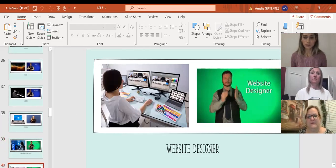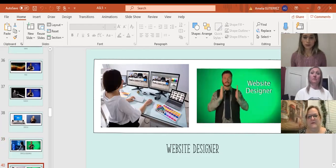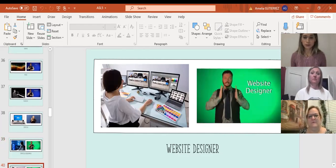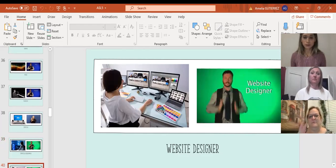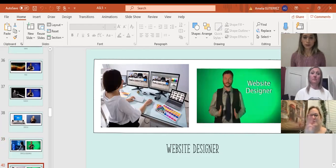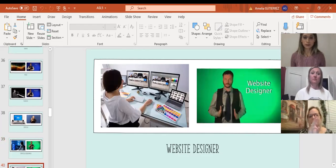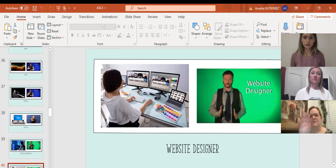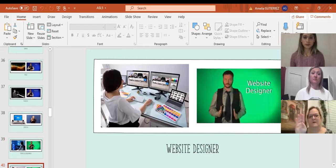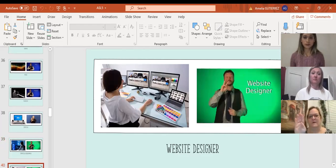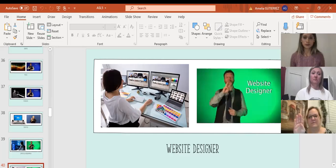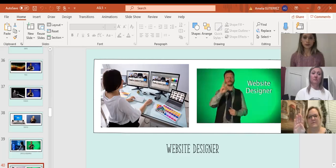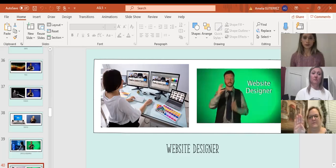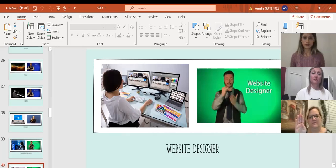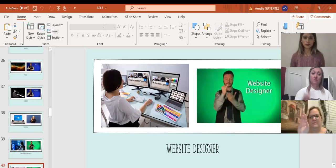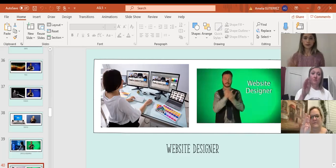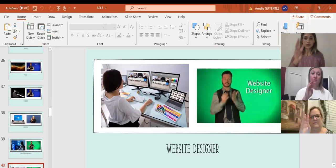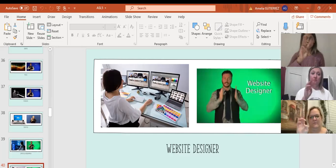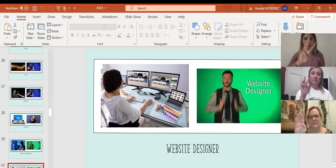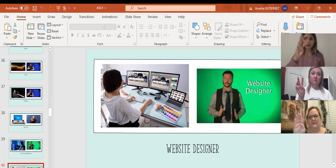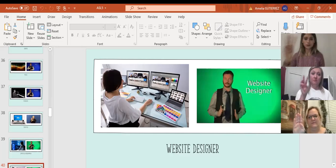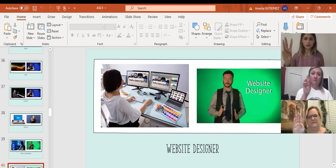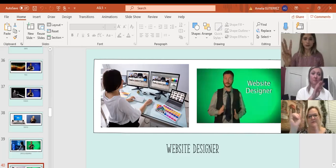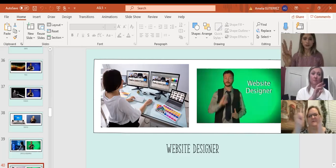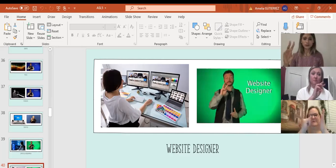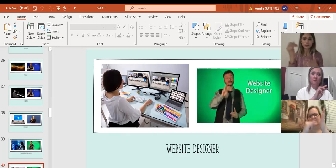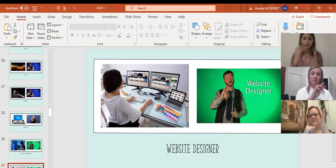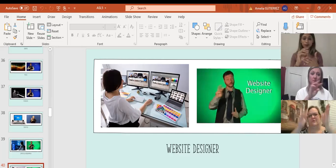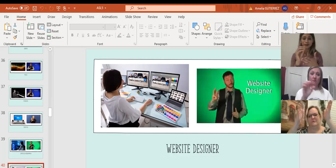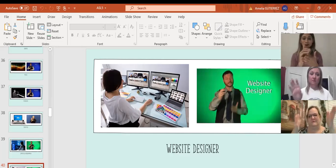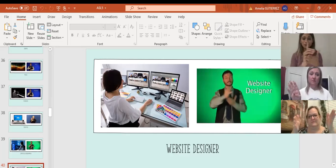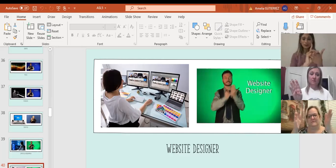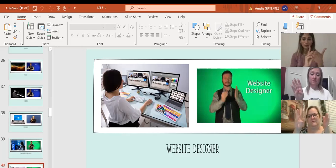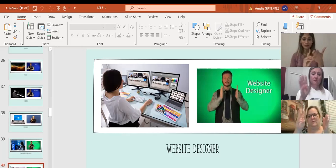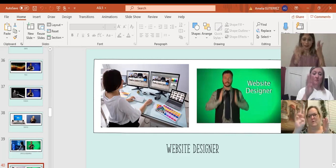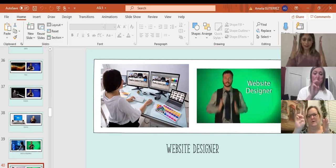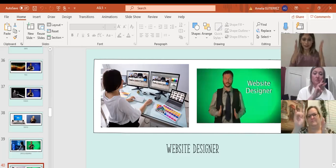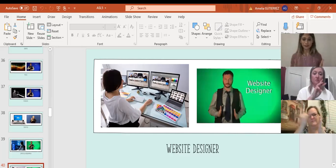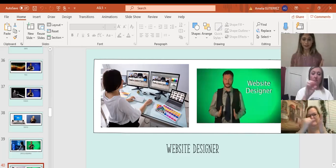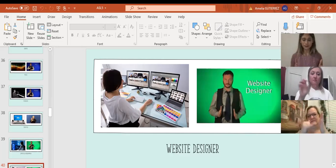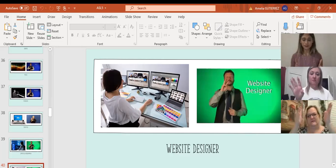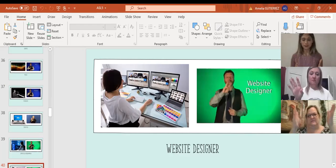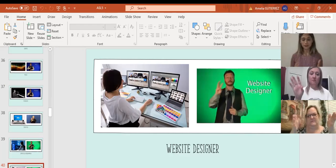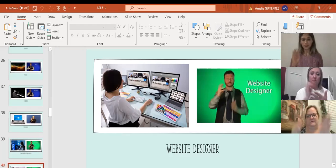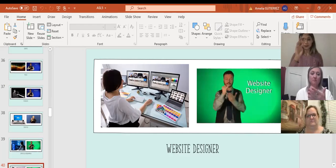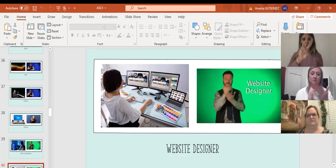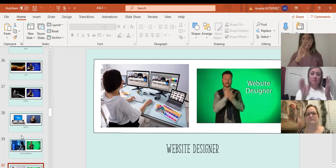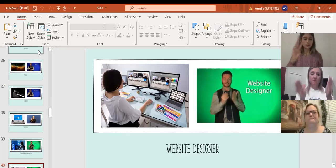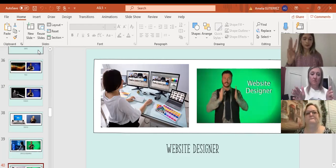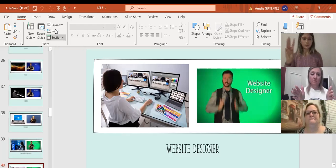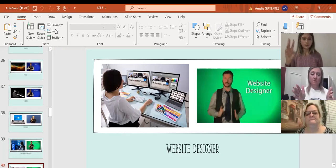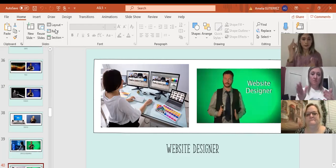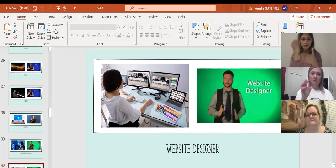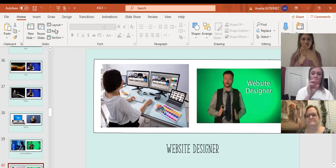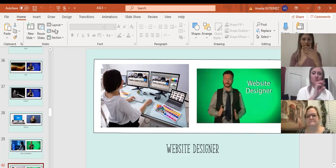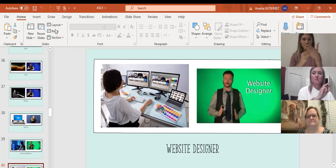Web designer, web, you spelling it, artist, web designer.